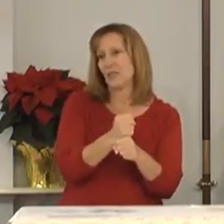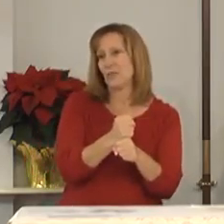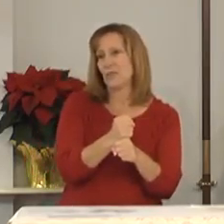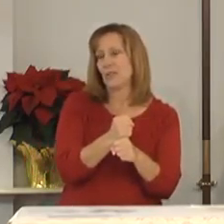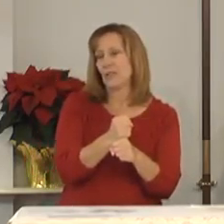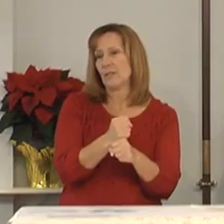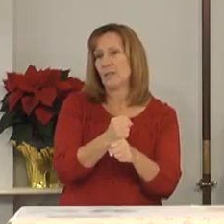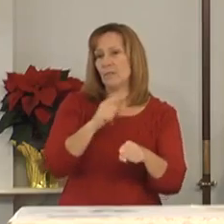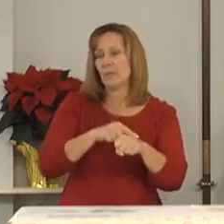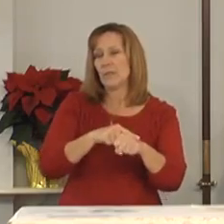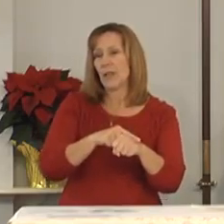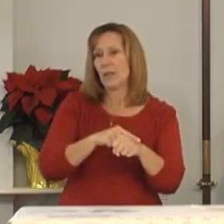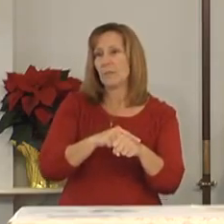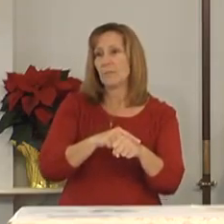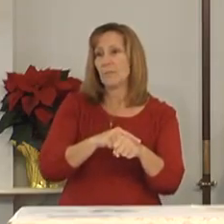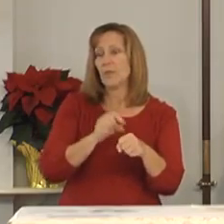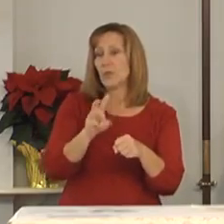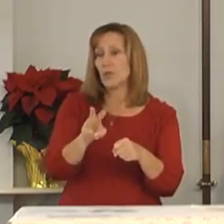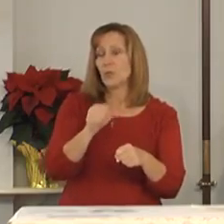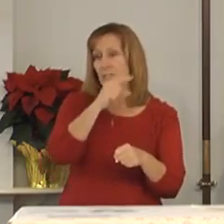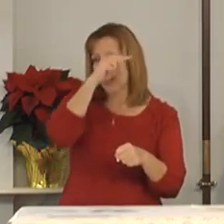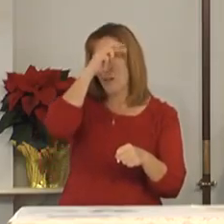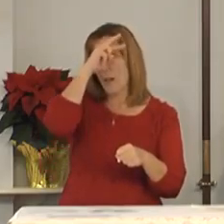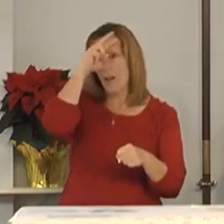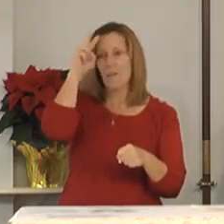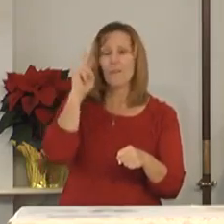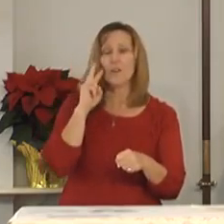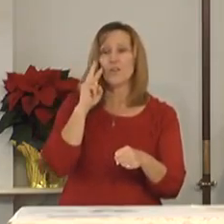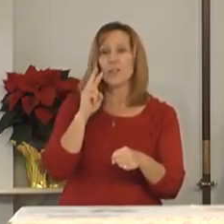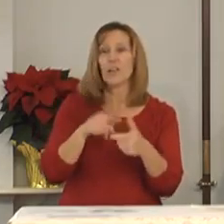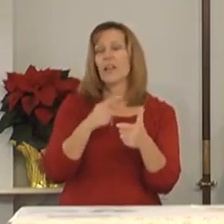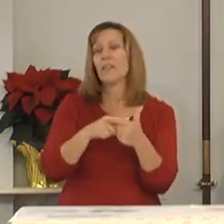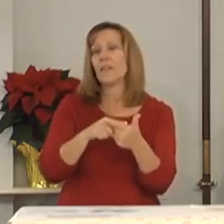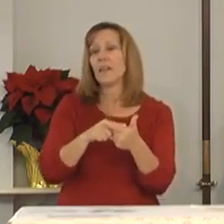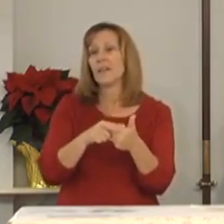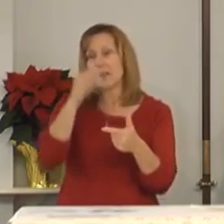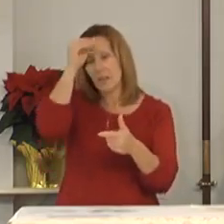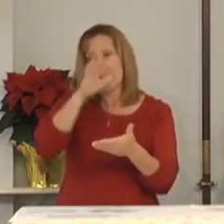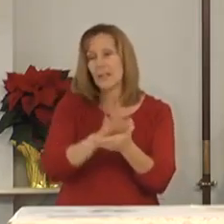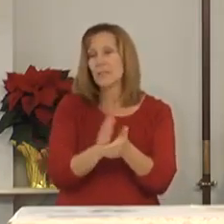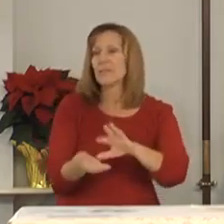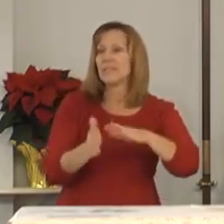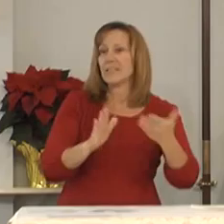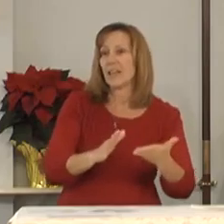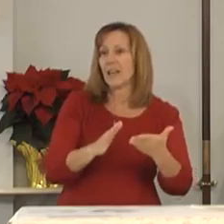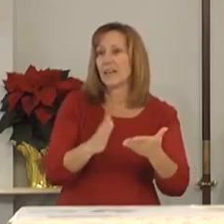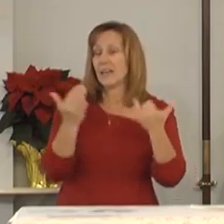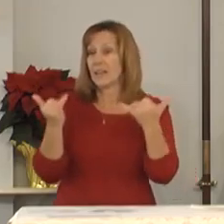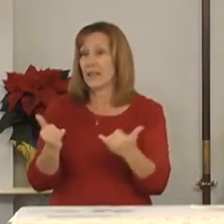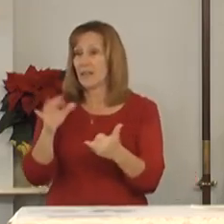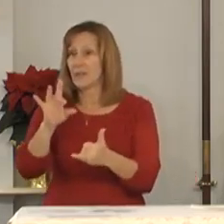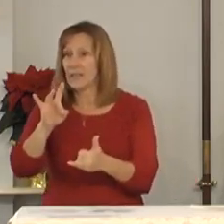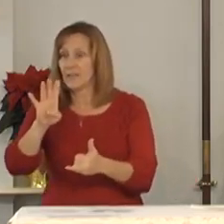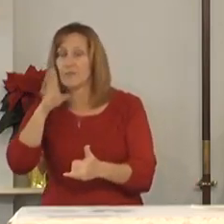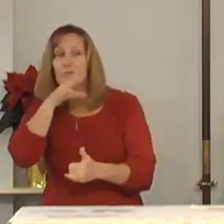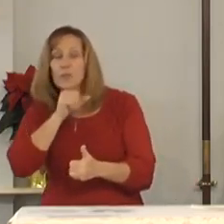from when she was a virgin, and then as a widow until she was 84.